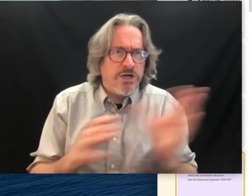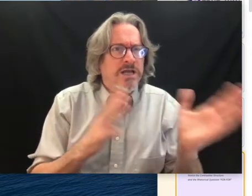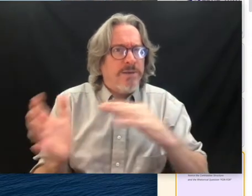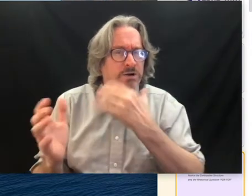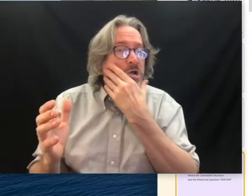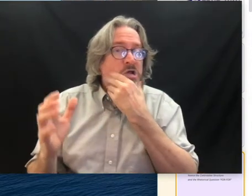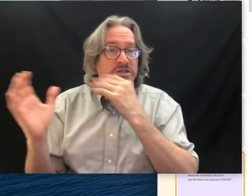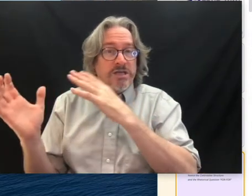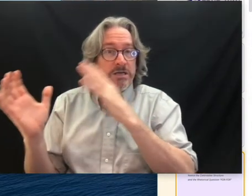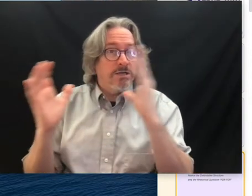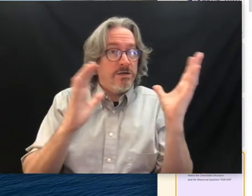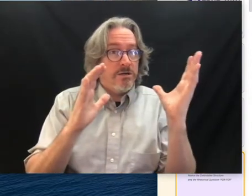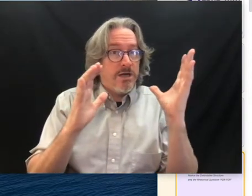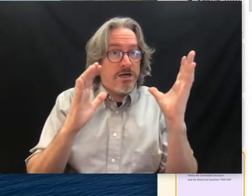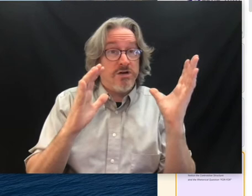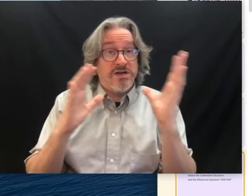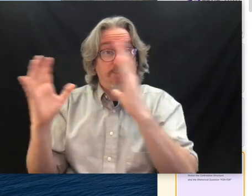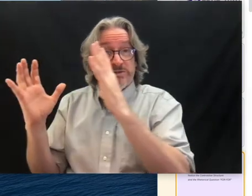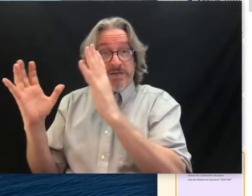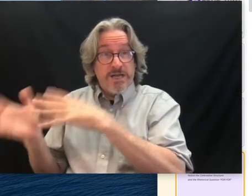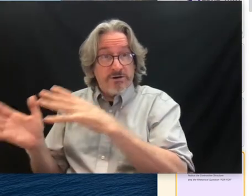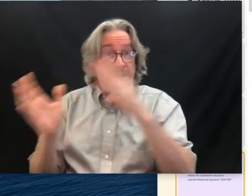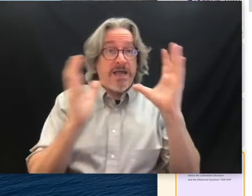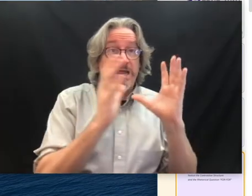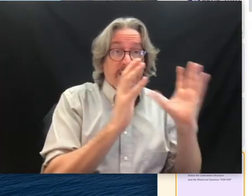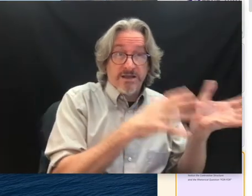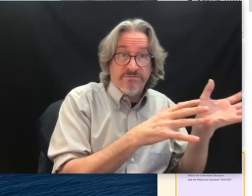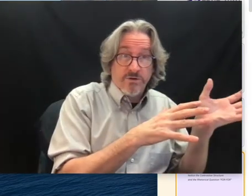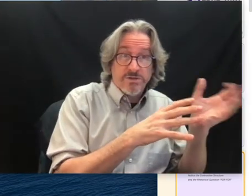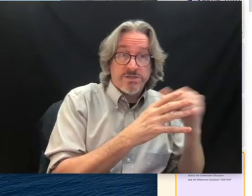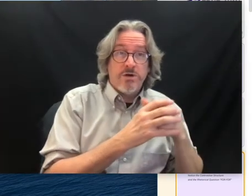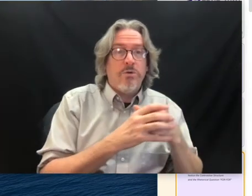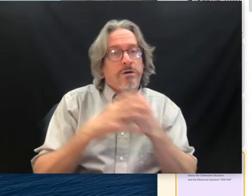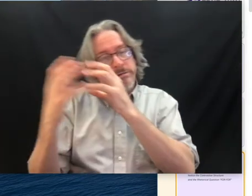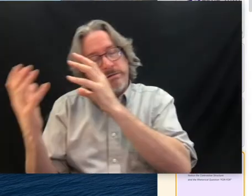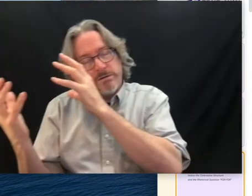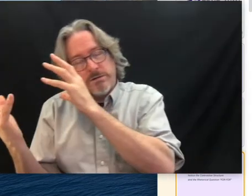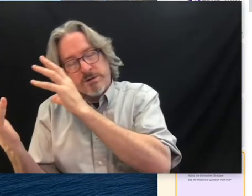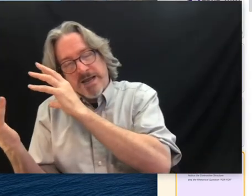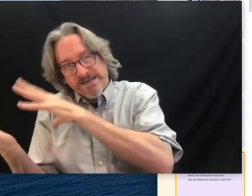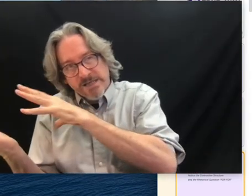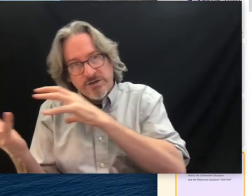In talking about the contrast between hearing and deaf folks, or